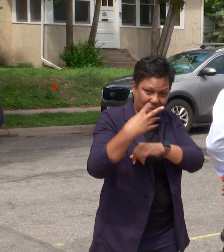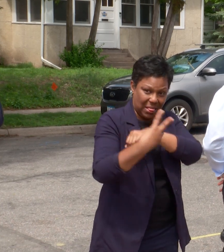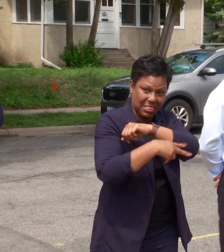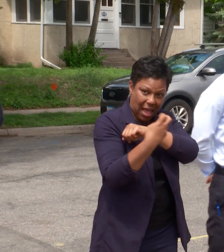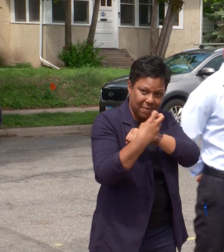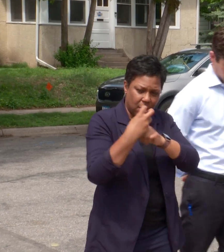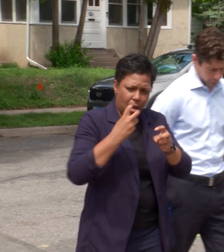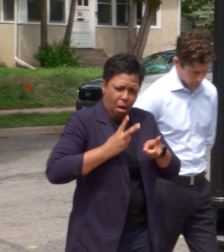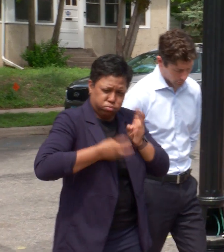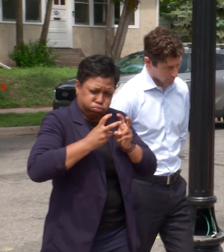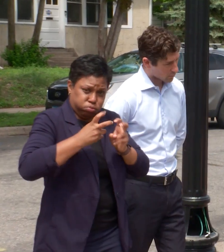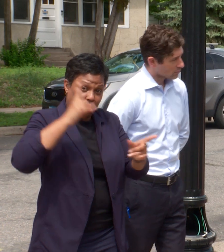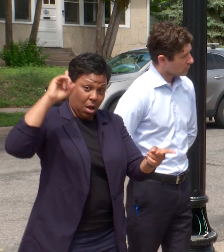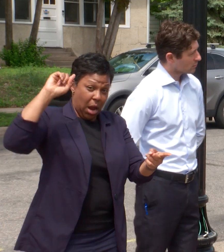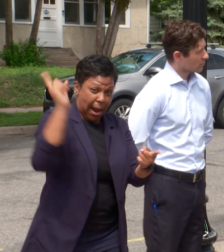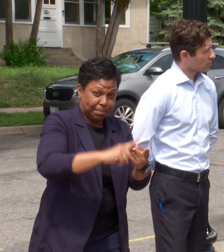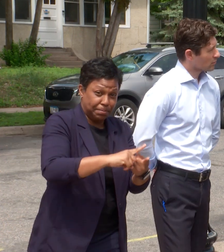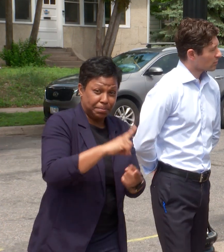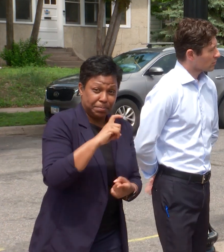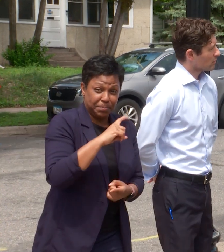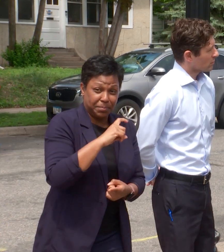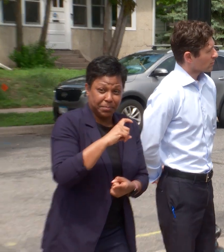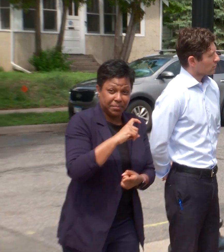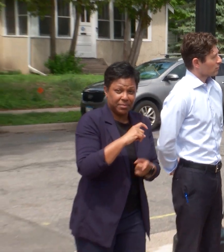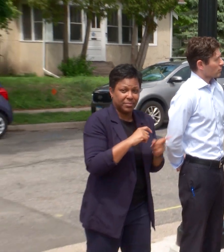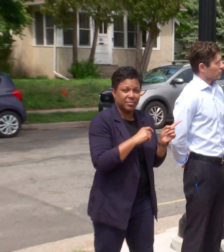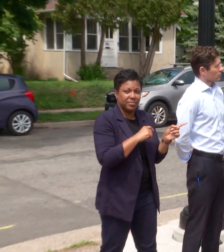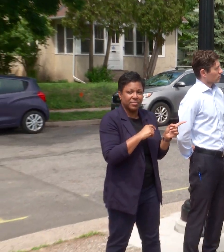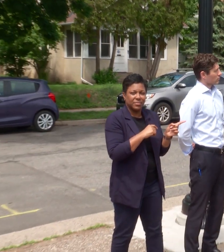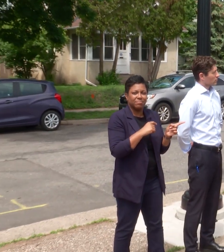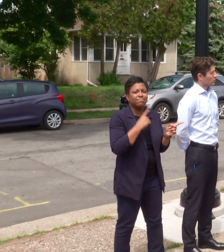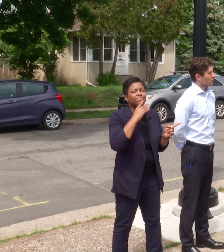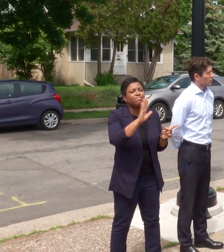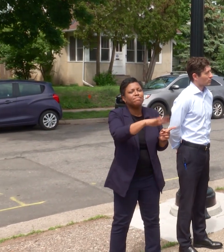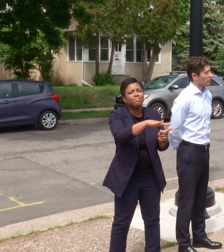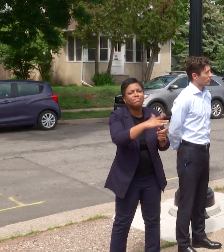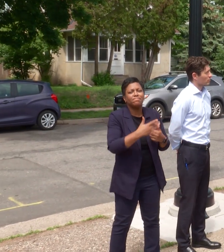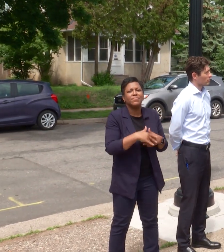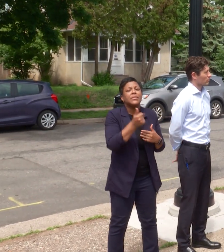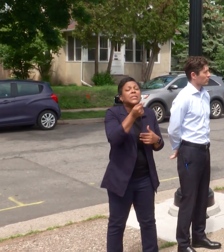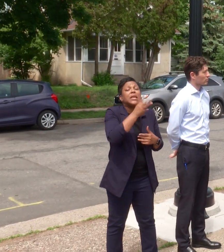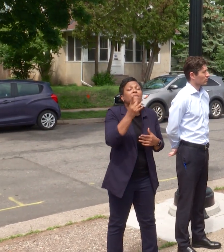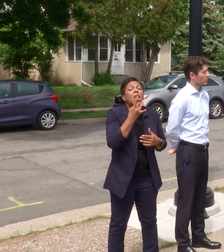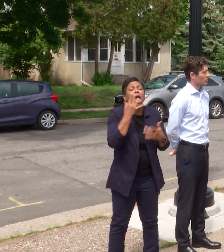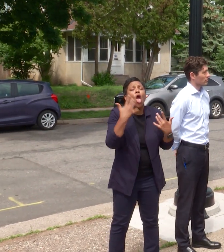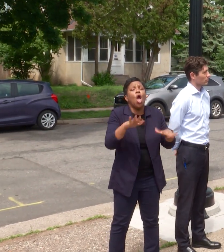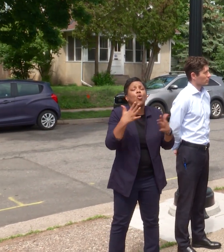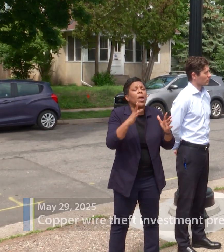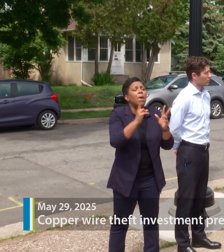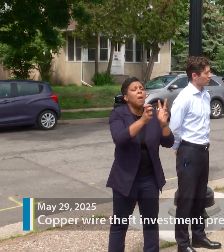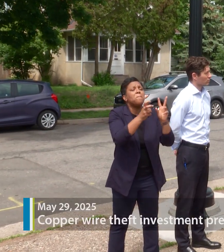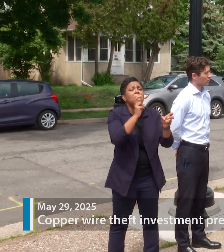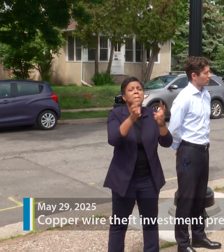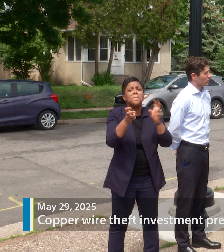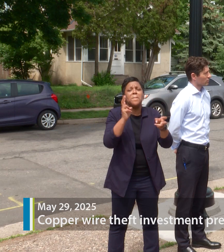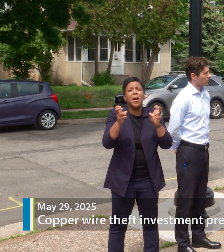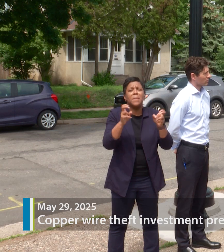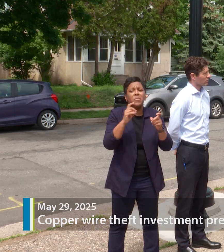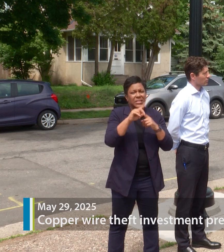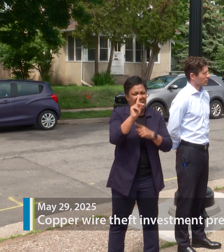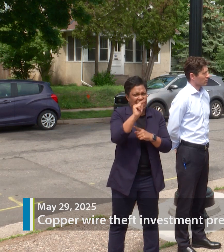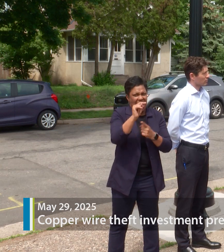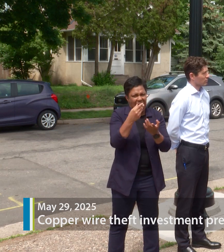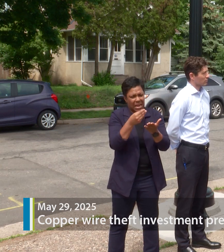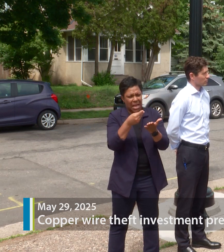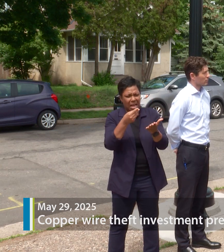data, and people are complaining about lights, but these are a number of these lights have already been stolen. Okay. And so the data is a little fuzzy right now. We need a